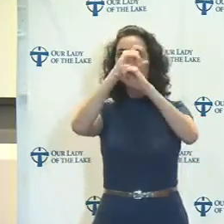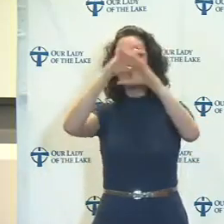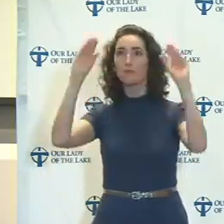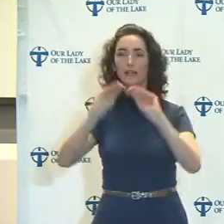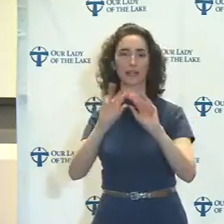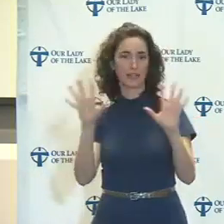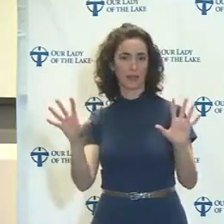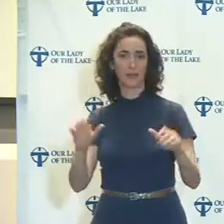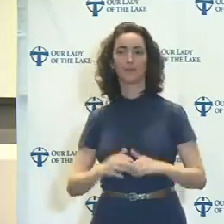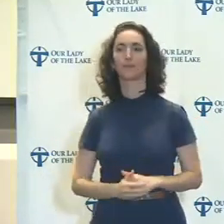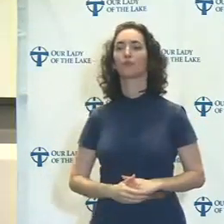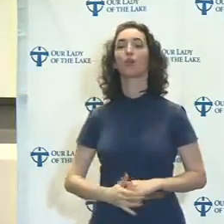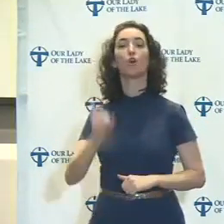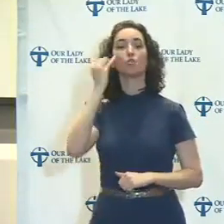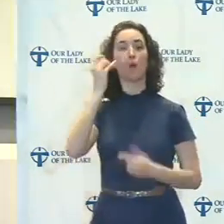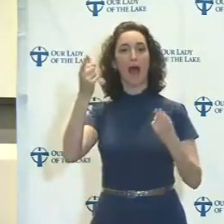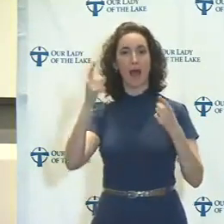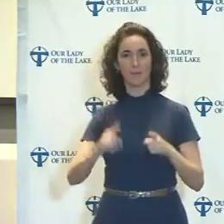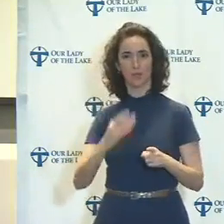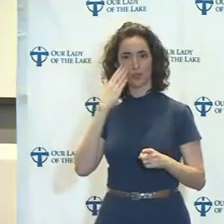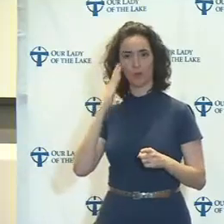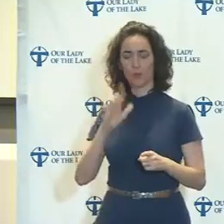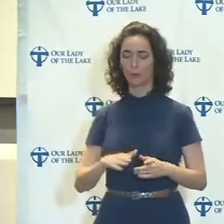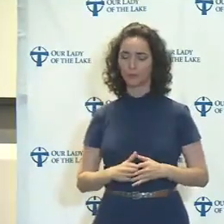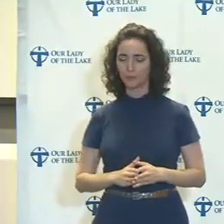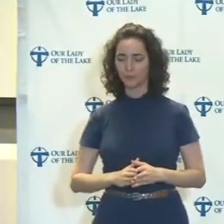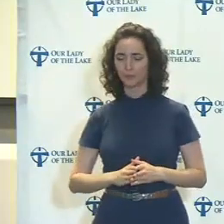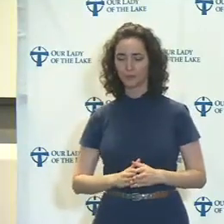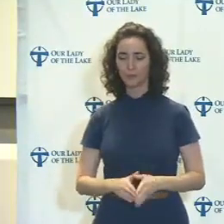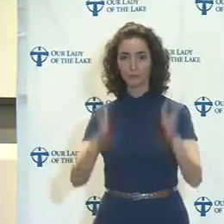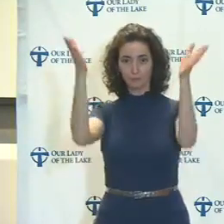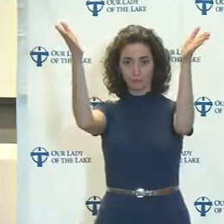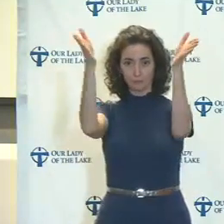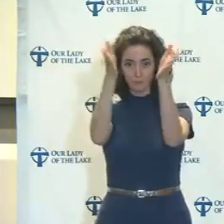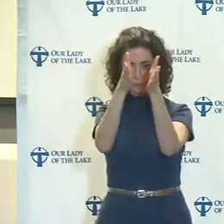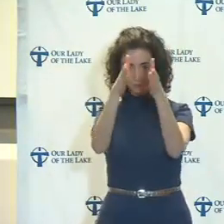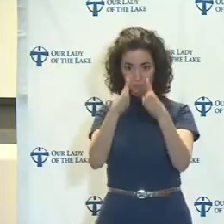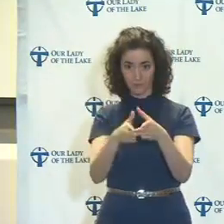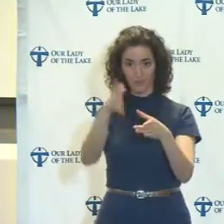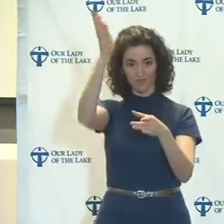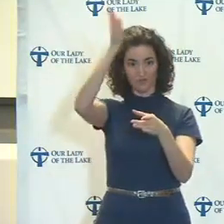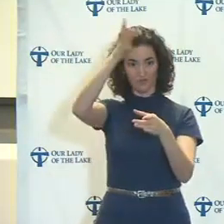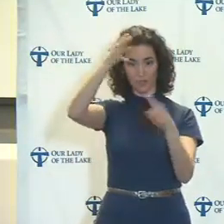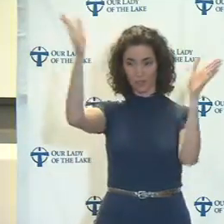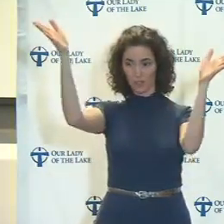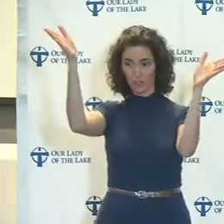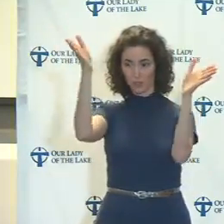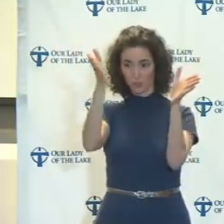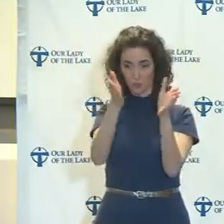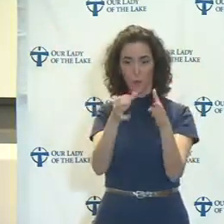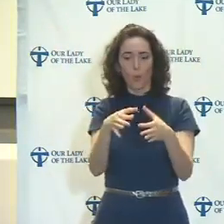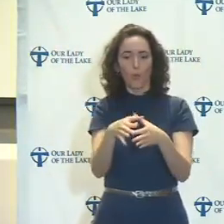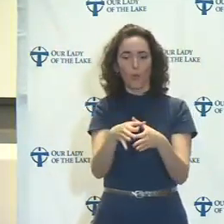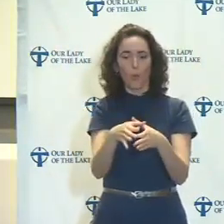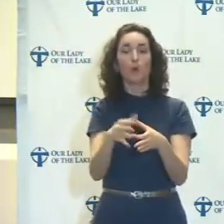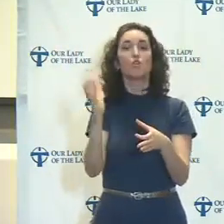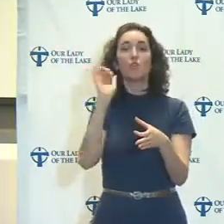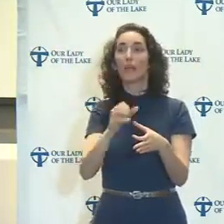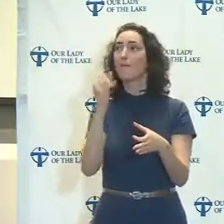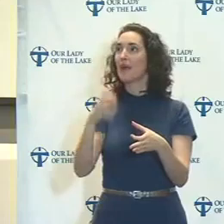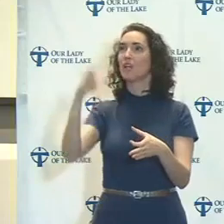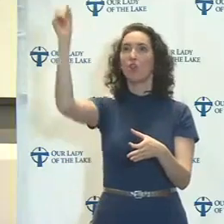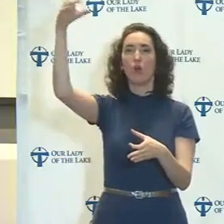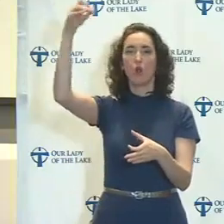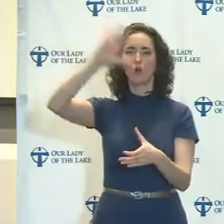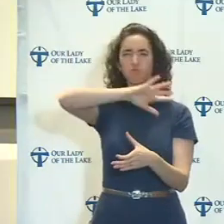have a funnel and the bottom of the funnel is only, so wide, you can put all the folks in the top, all the priority you